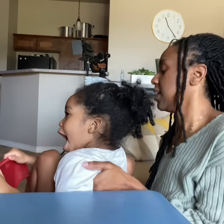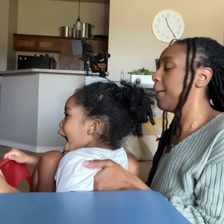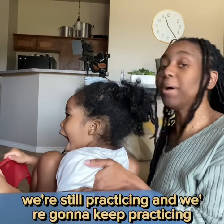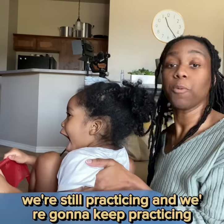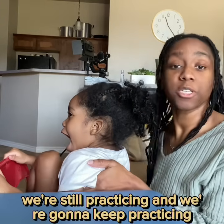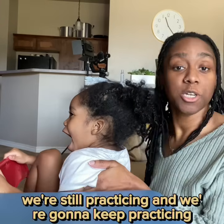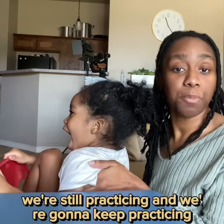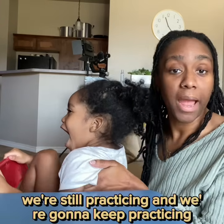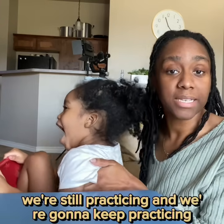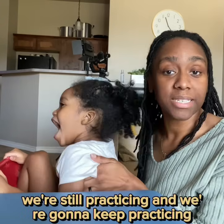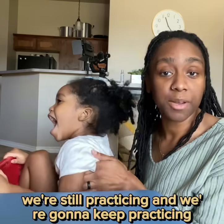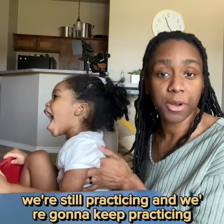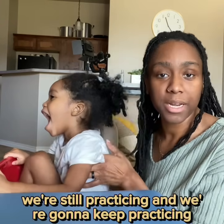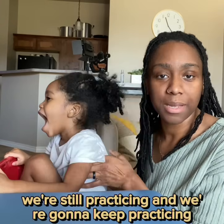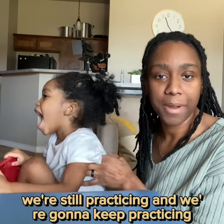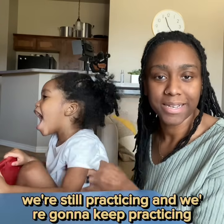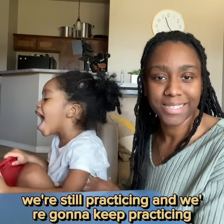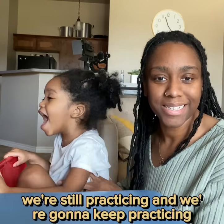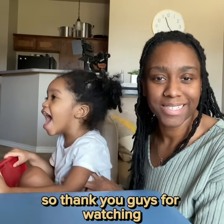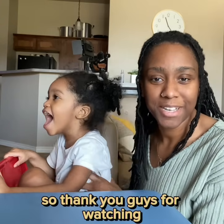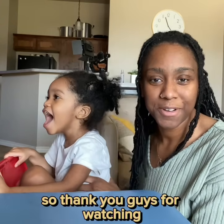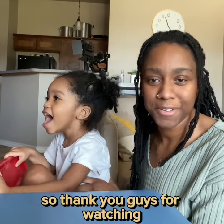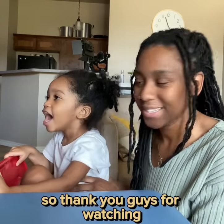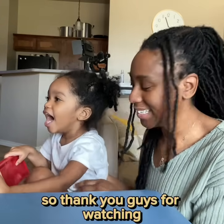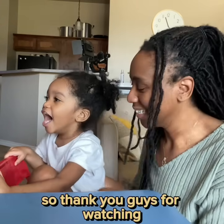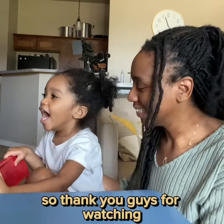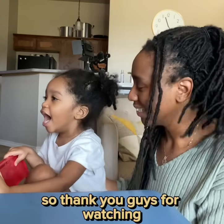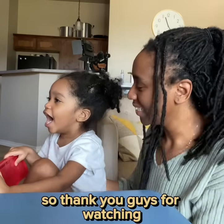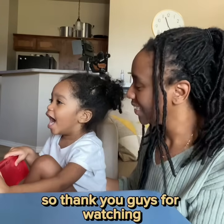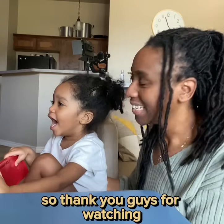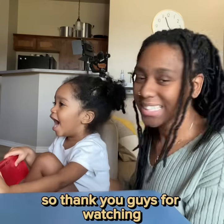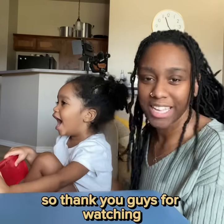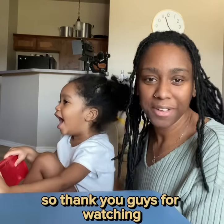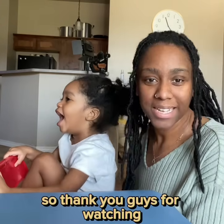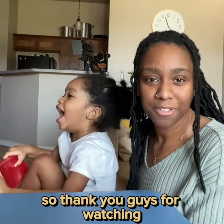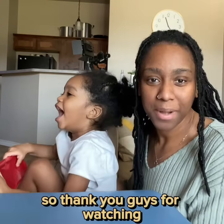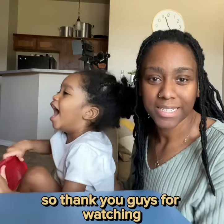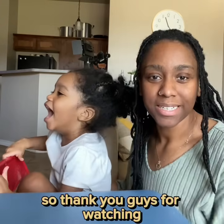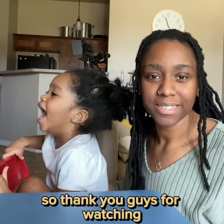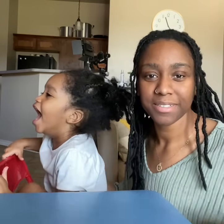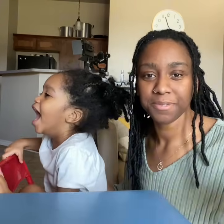but we're still practicing, and we're gonna keep practicing. So thank you guys for watching.